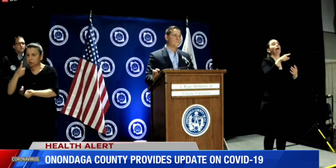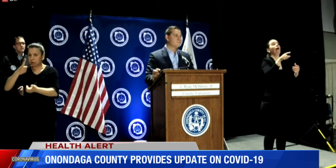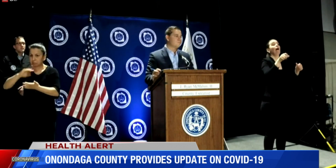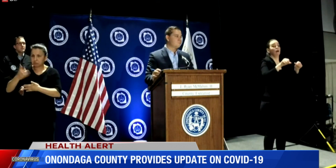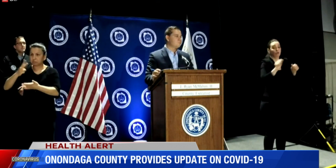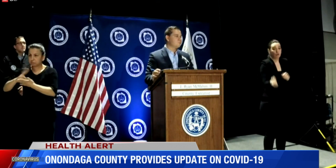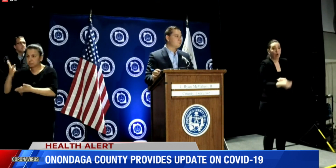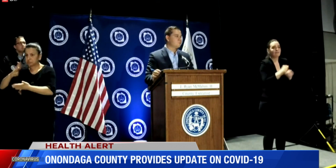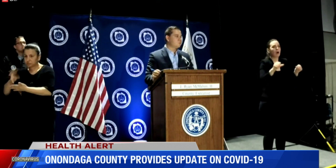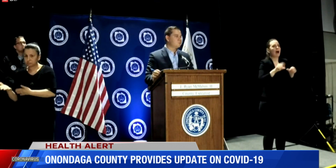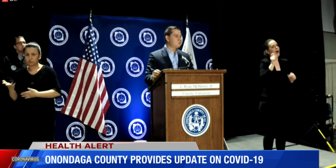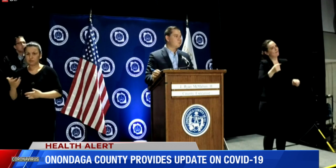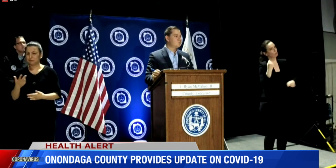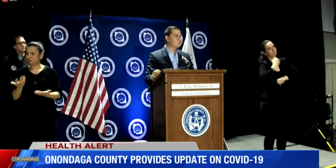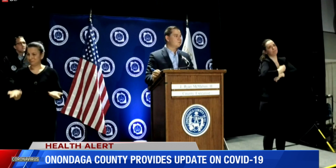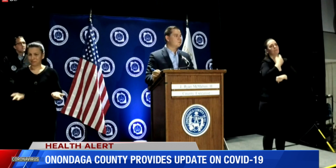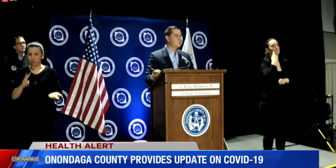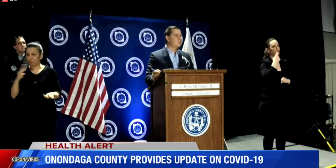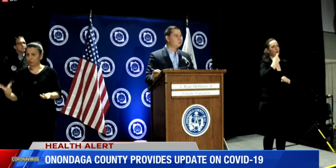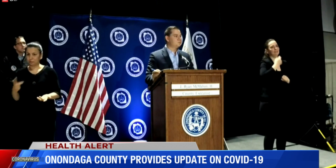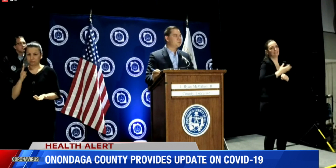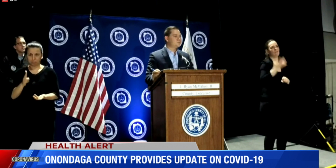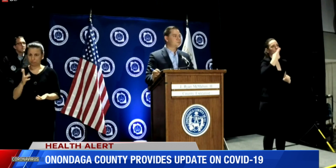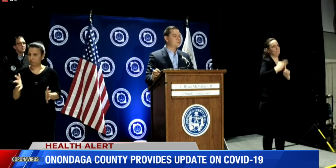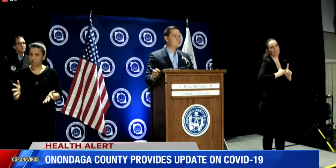You mentioned the importance of testing.